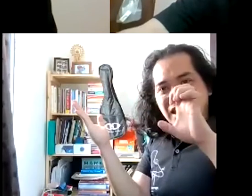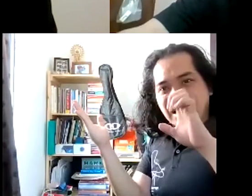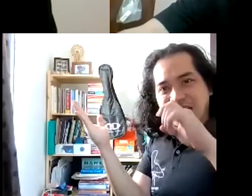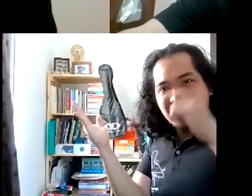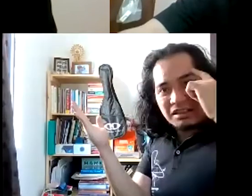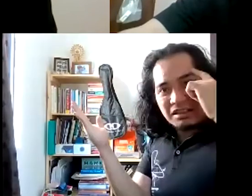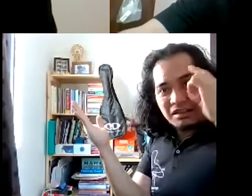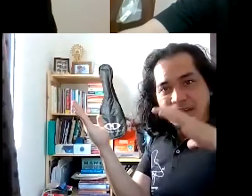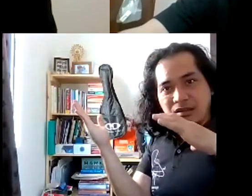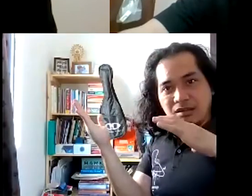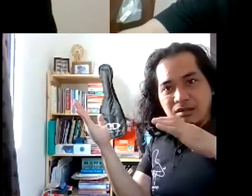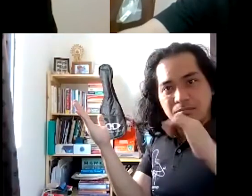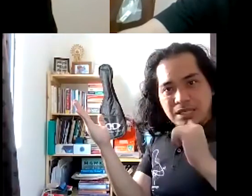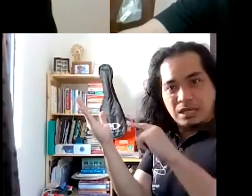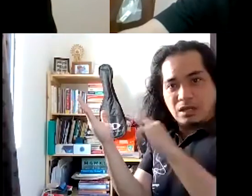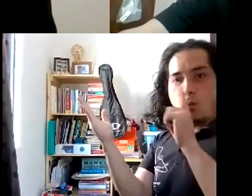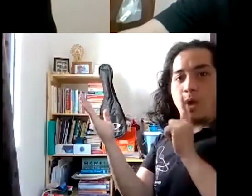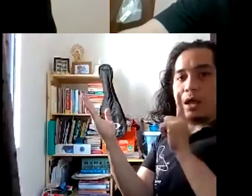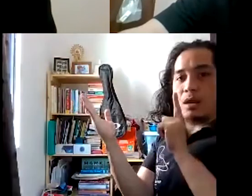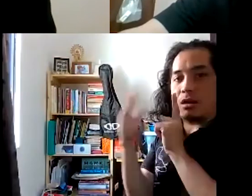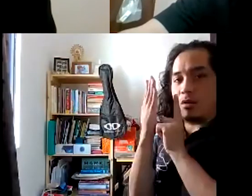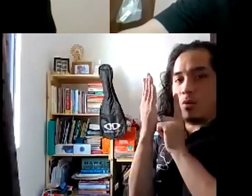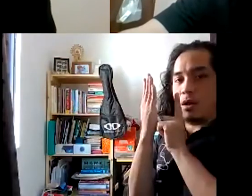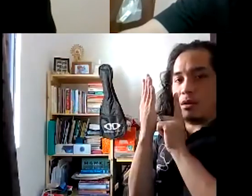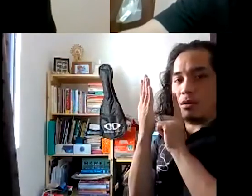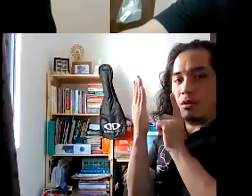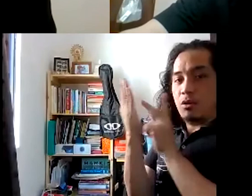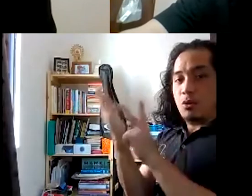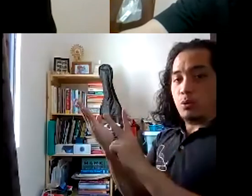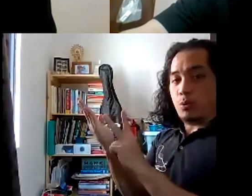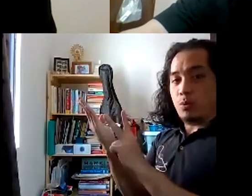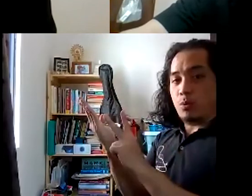the 45-degree slant, for example.